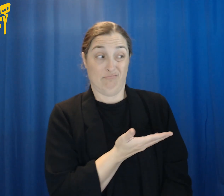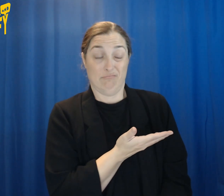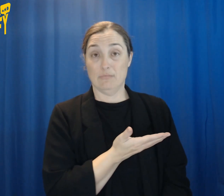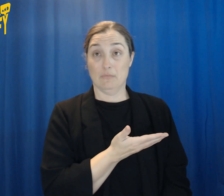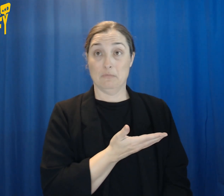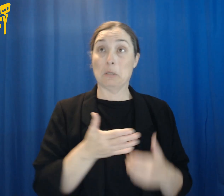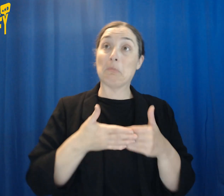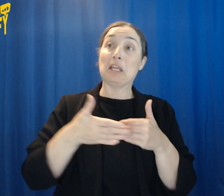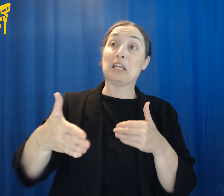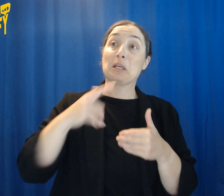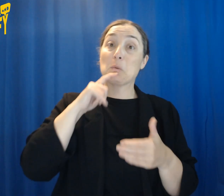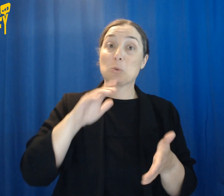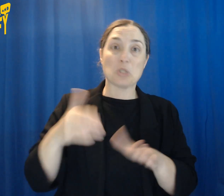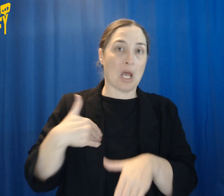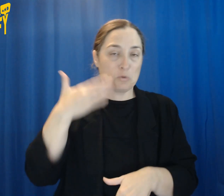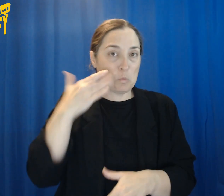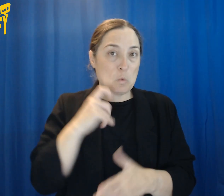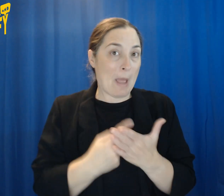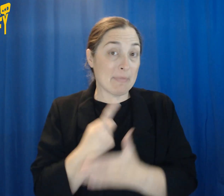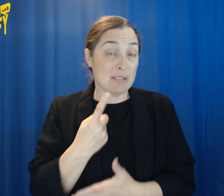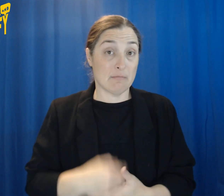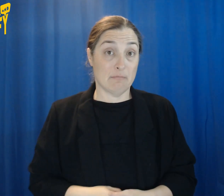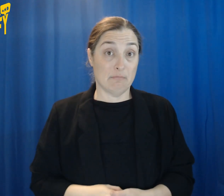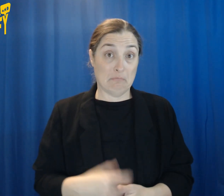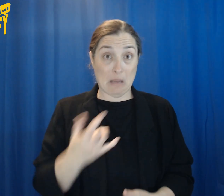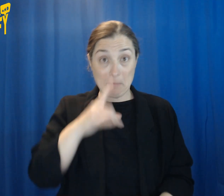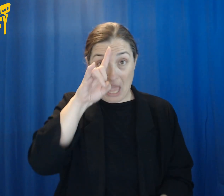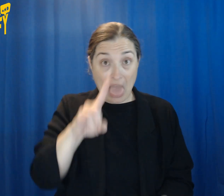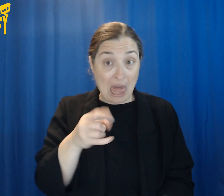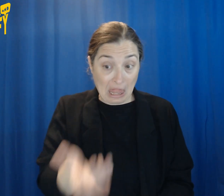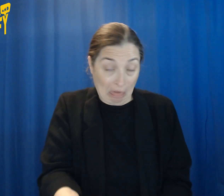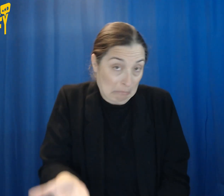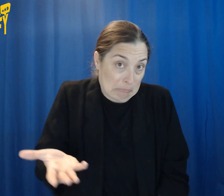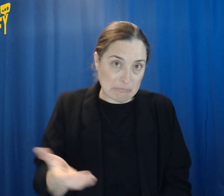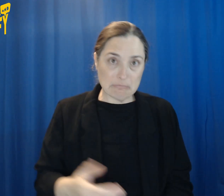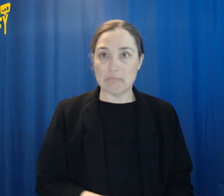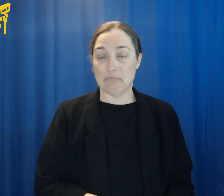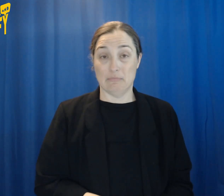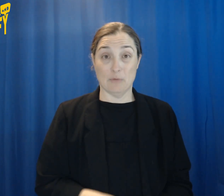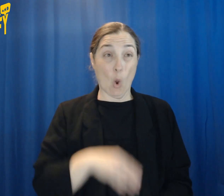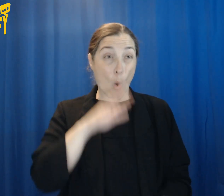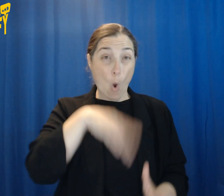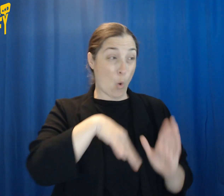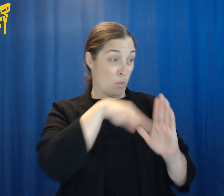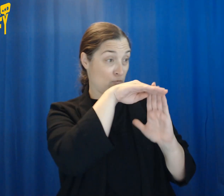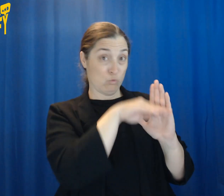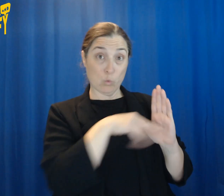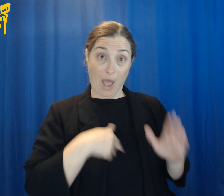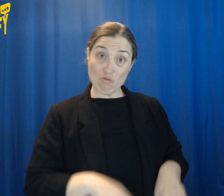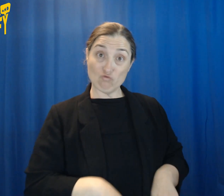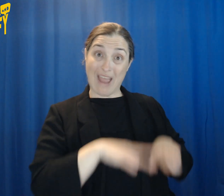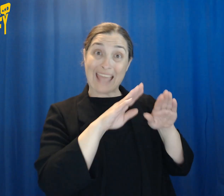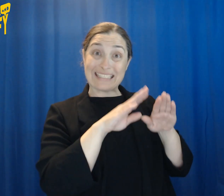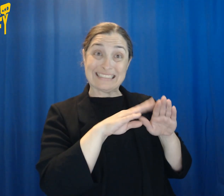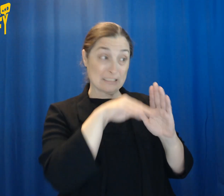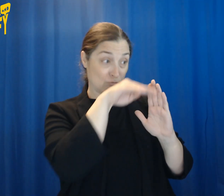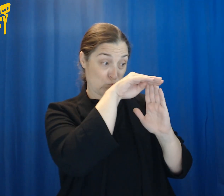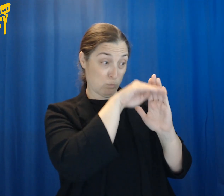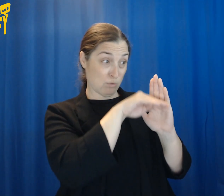when I die. I may very well go to hell. I've pretty much broken all the rules that I was raised to keep. I've had sex before marriage.